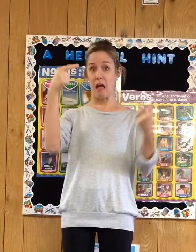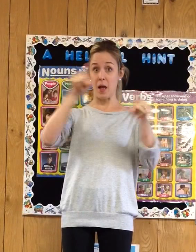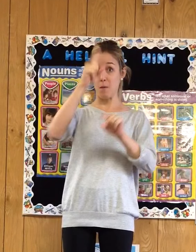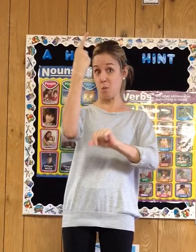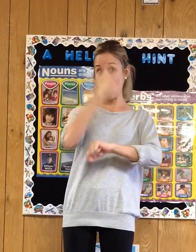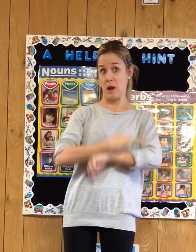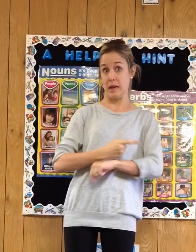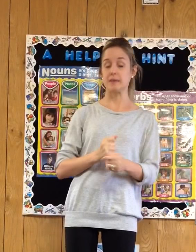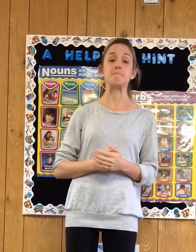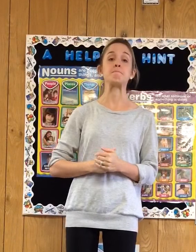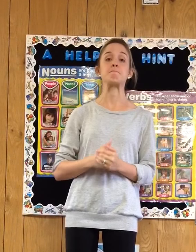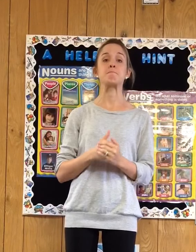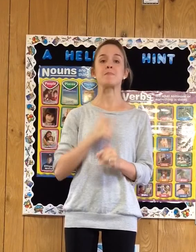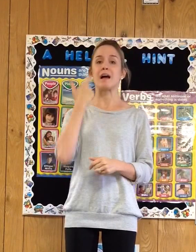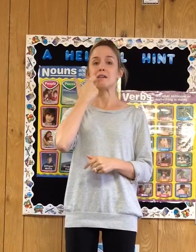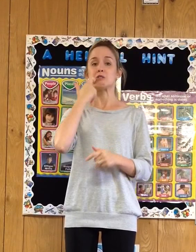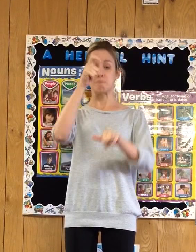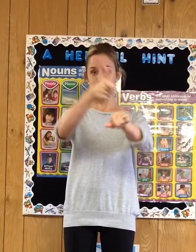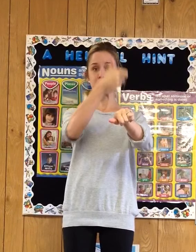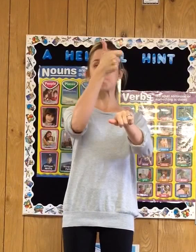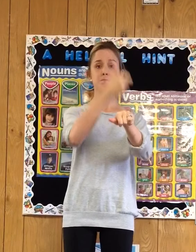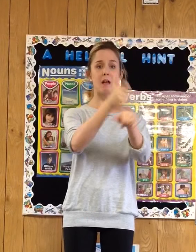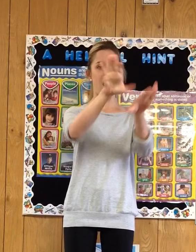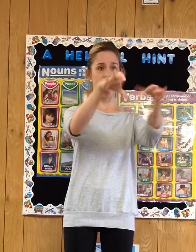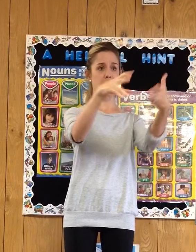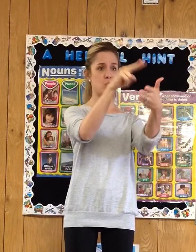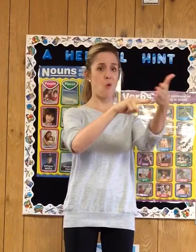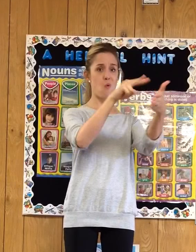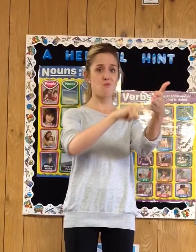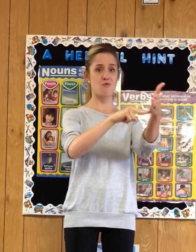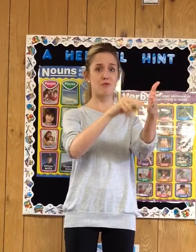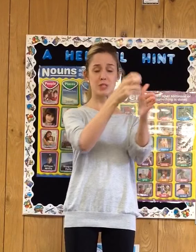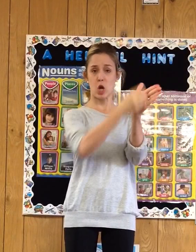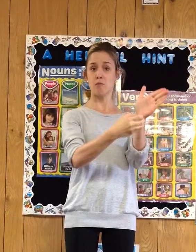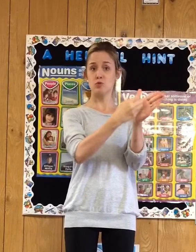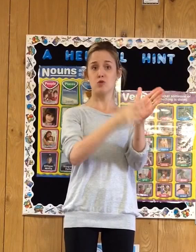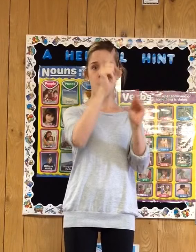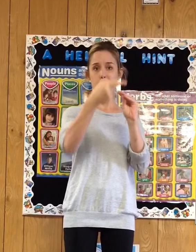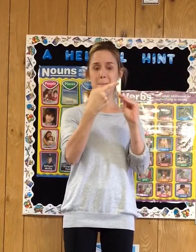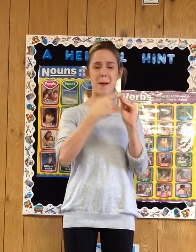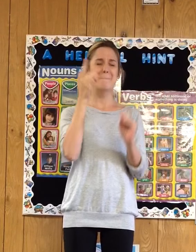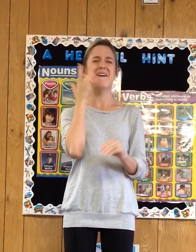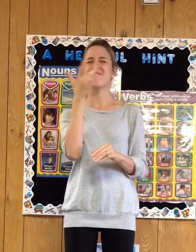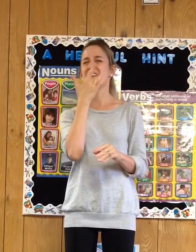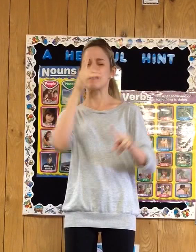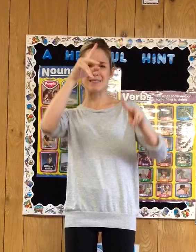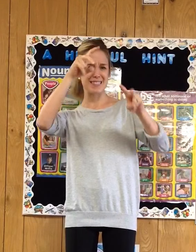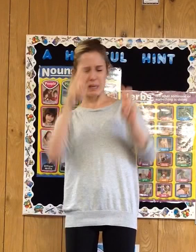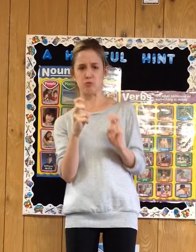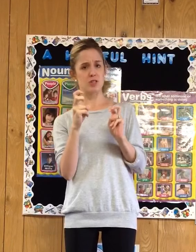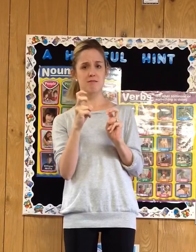day. I just assigned my class to read this textbook chapter about my favorite subject in all of